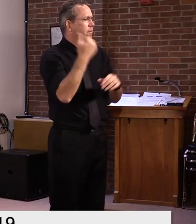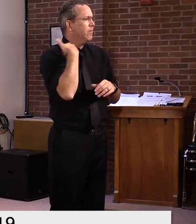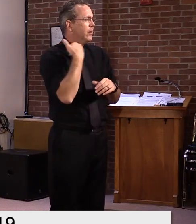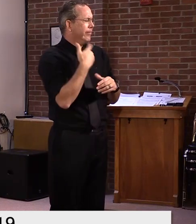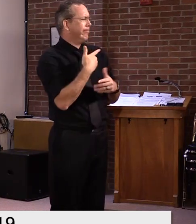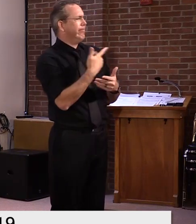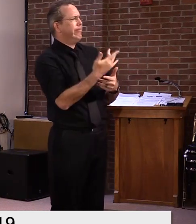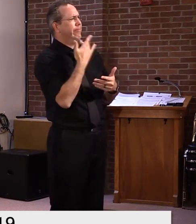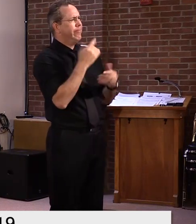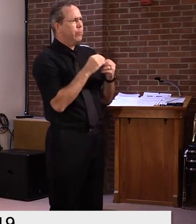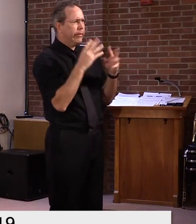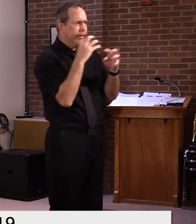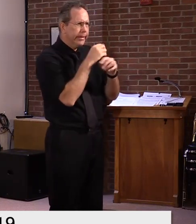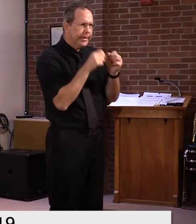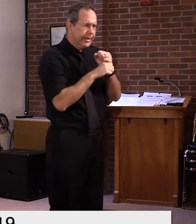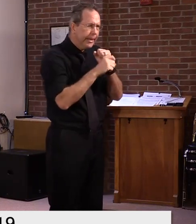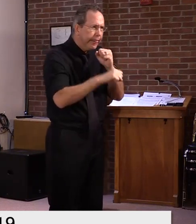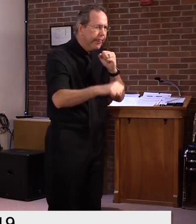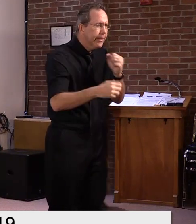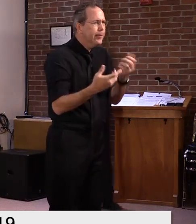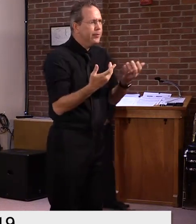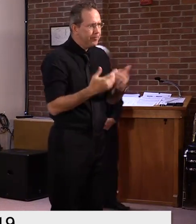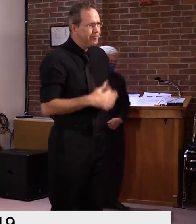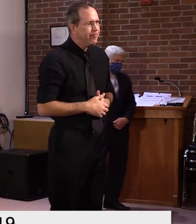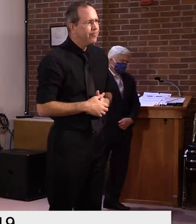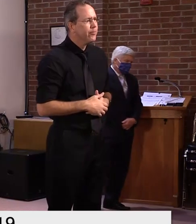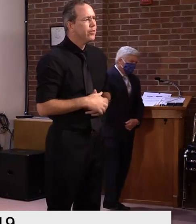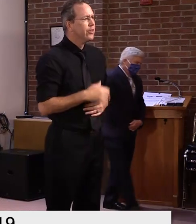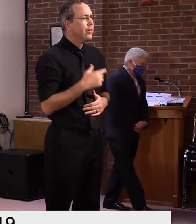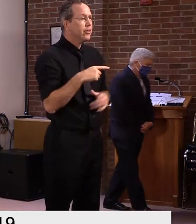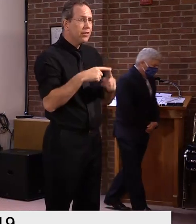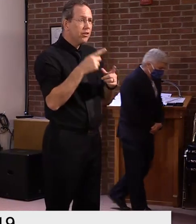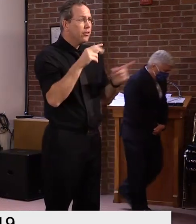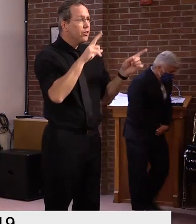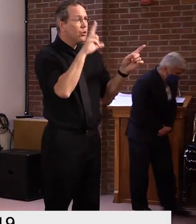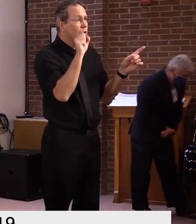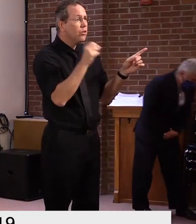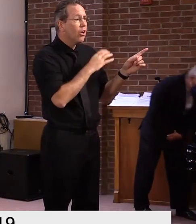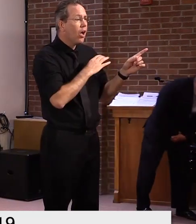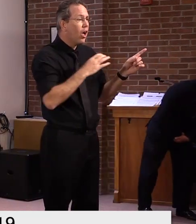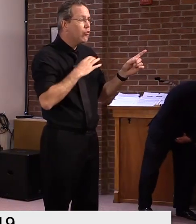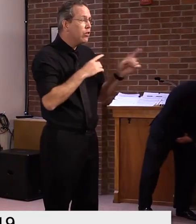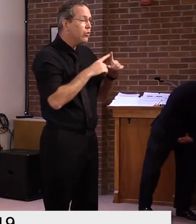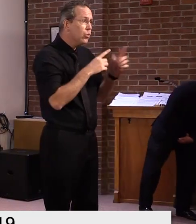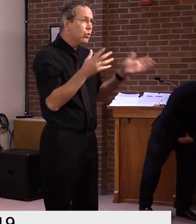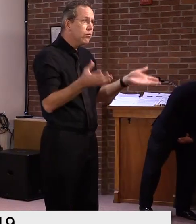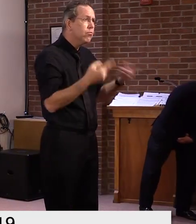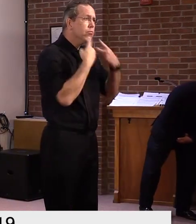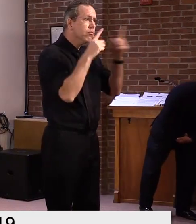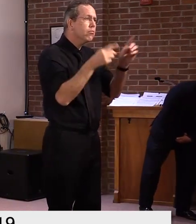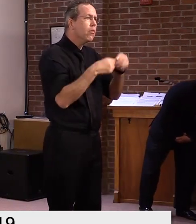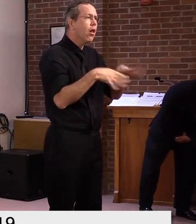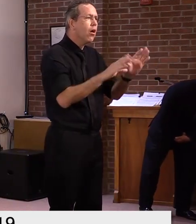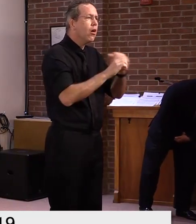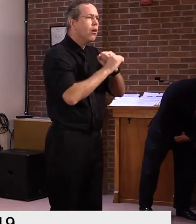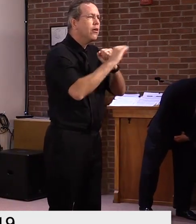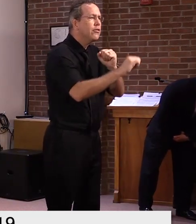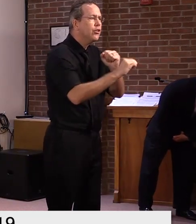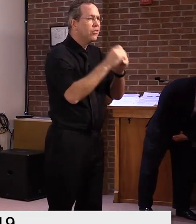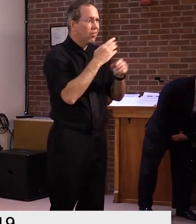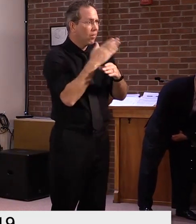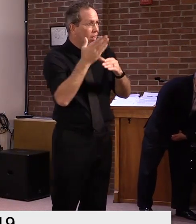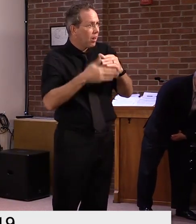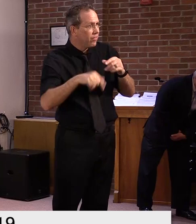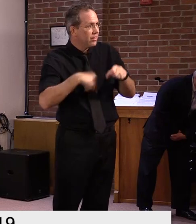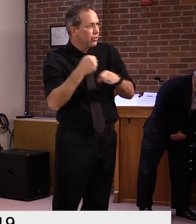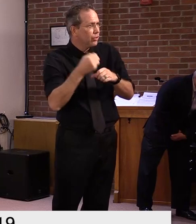until Congress gets together and just extends the program that we're utilizing right now, this other system is just a little bit more